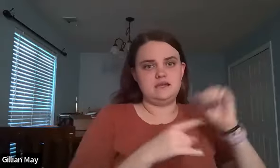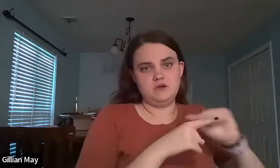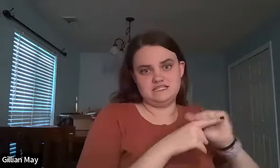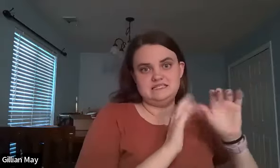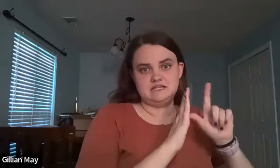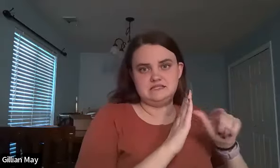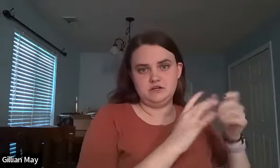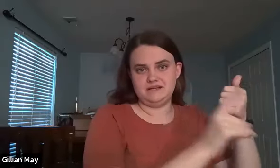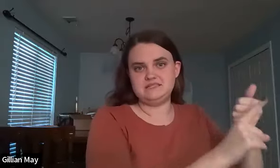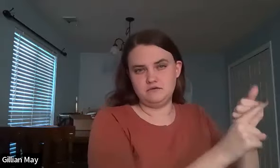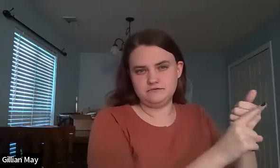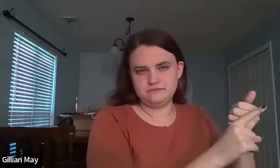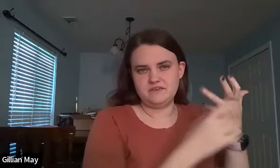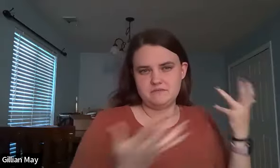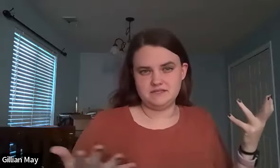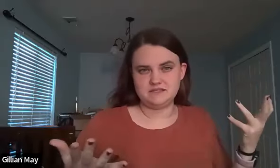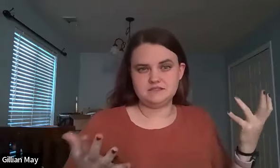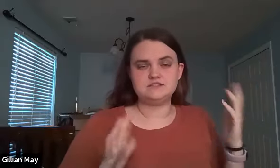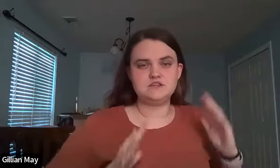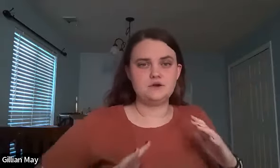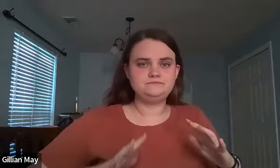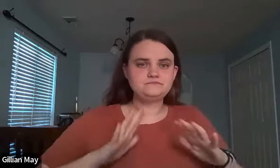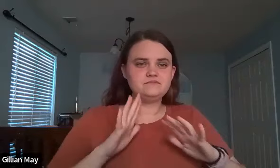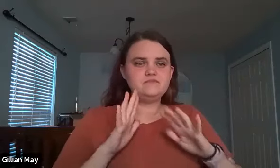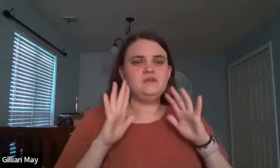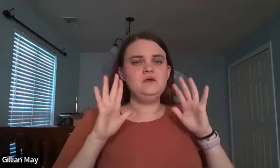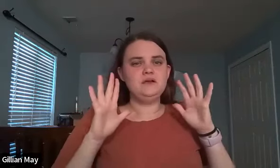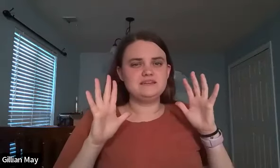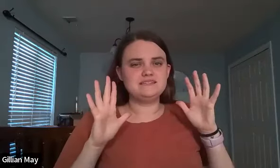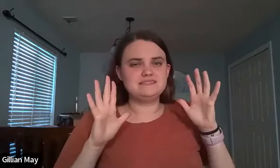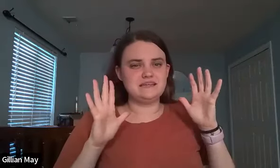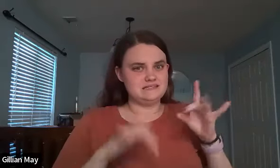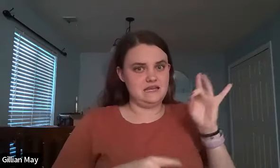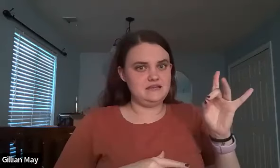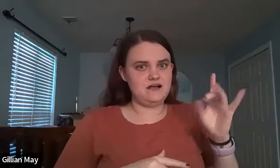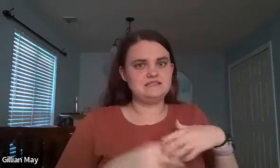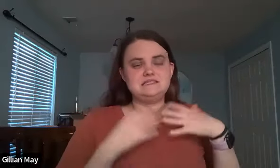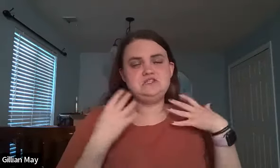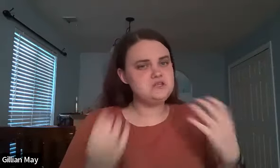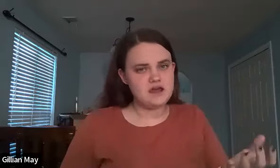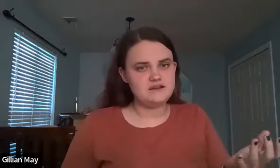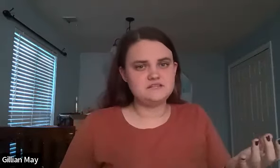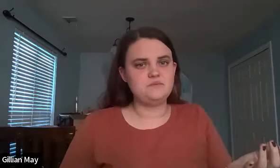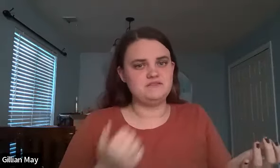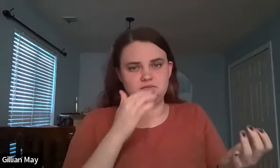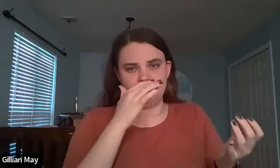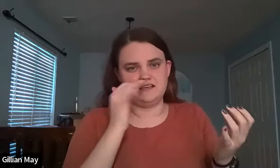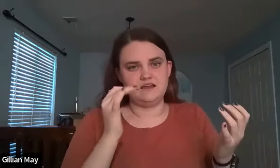can practice these signs later myself, if that makes sense. So because like I said, 8 classes, not enough time to give you many